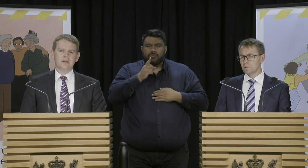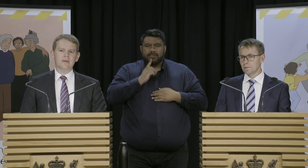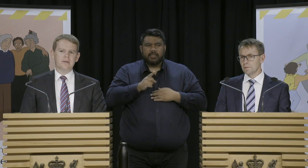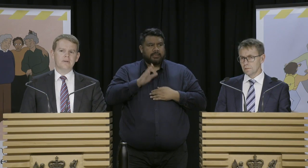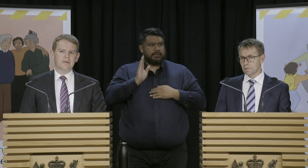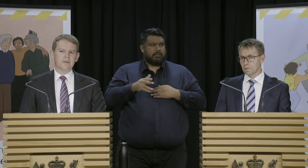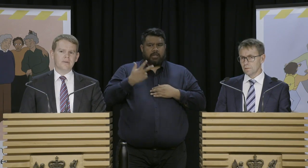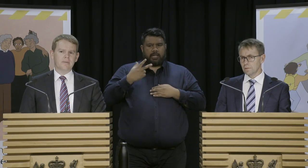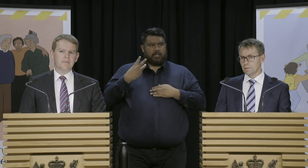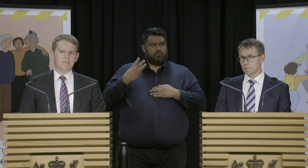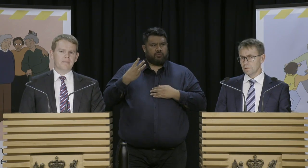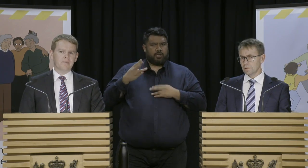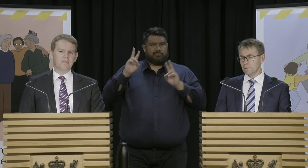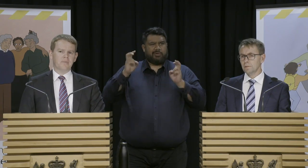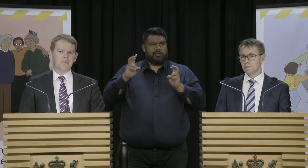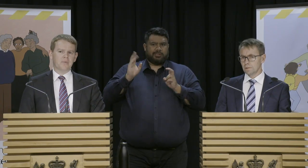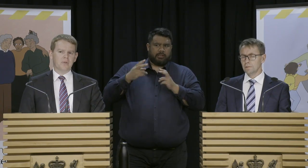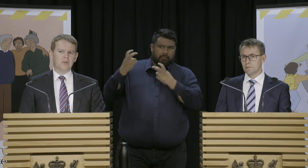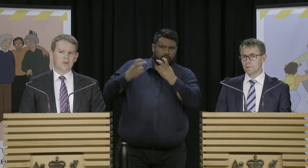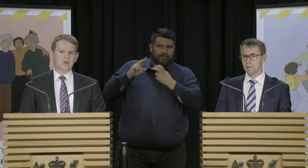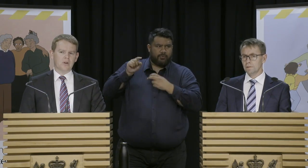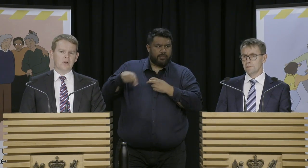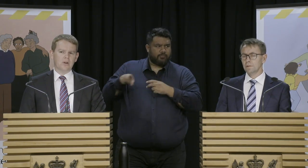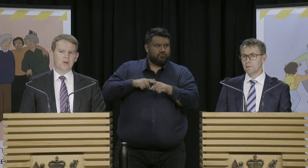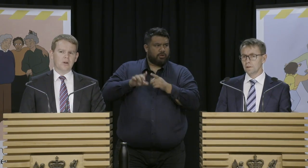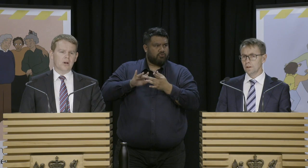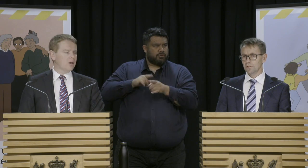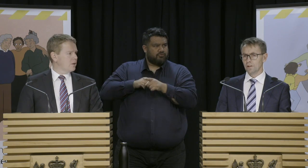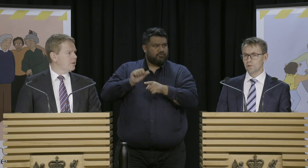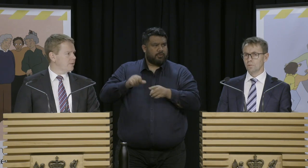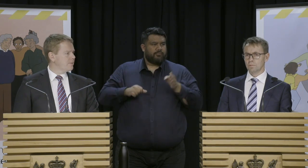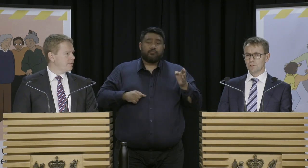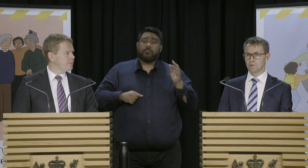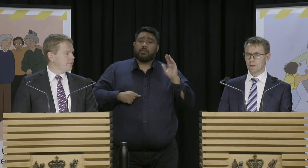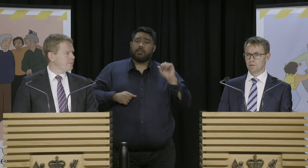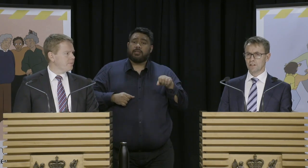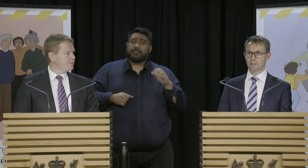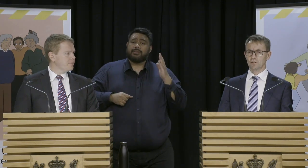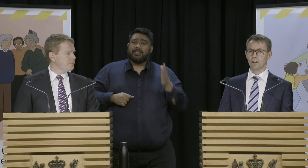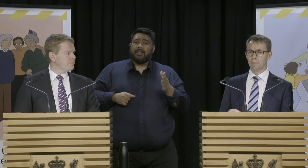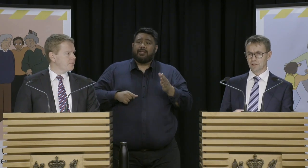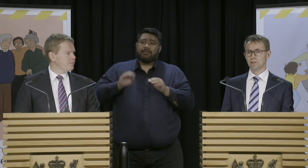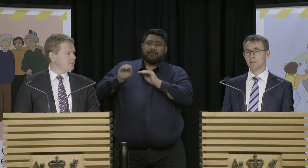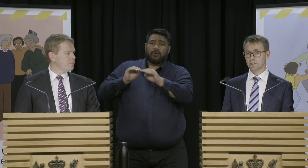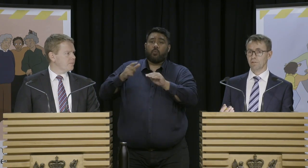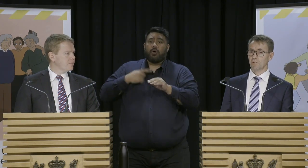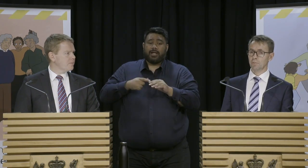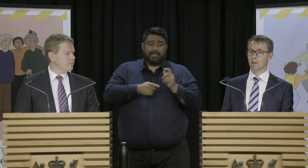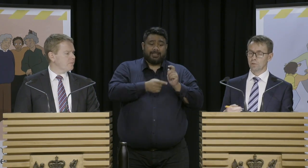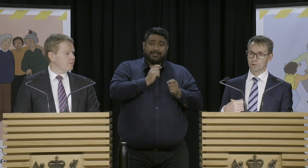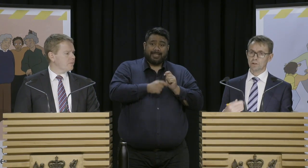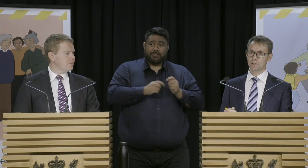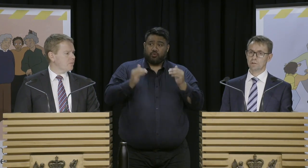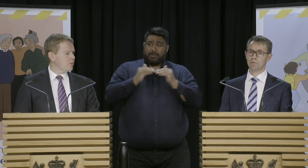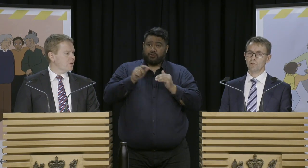83 that listed as chasing for contact tracing purposes. Yes, we're just chasing to either match the test if they've had